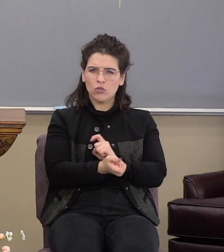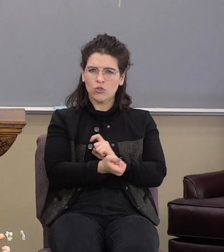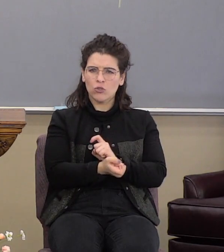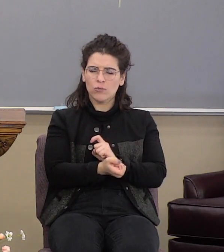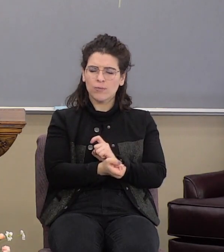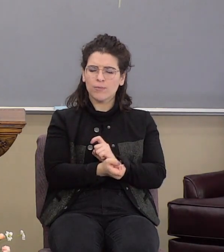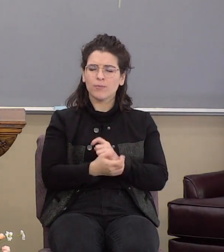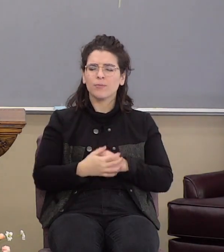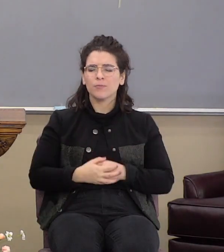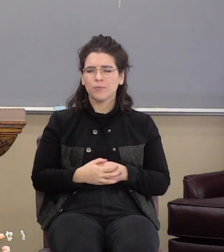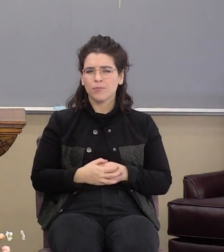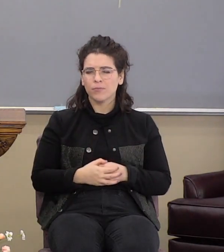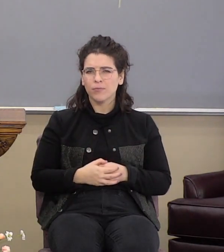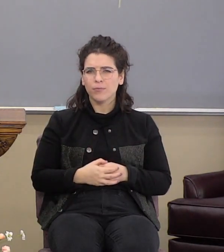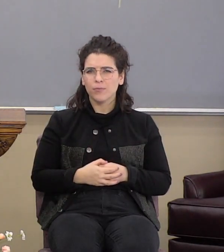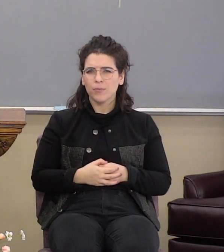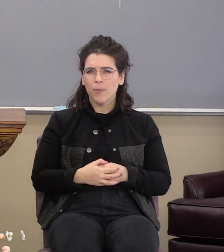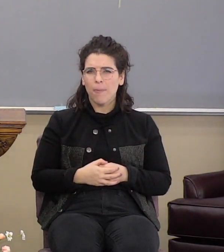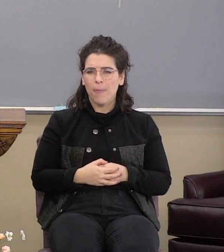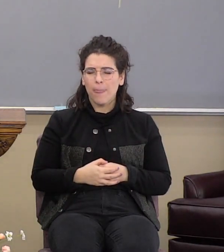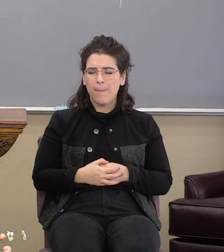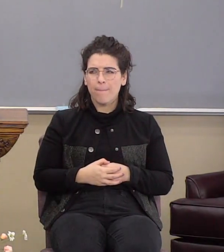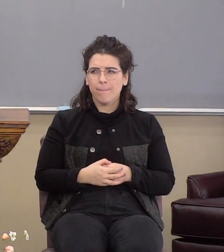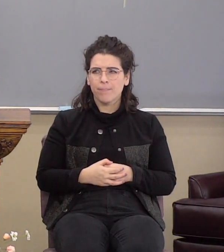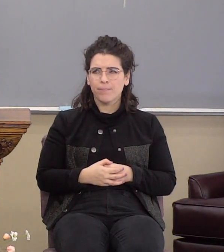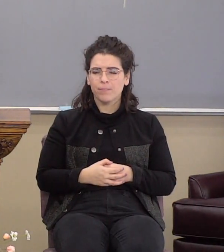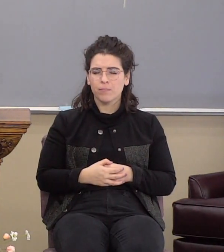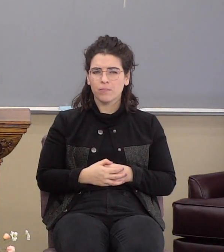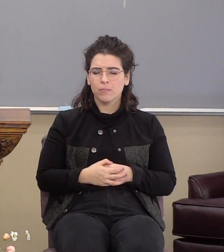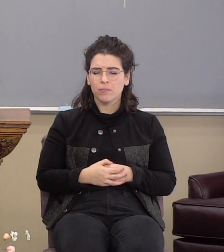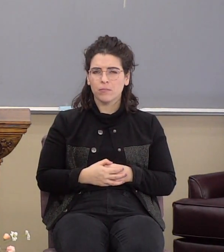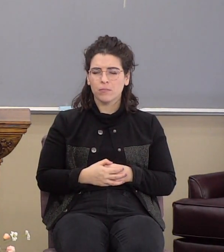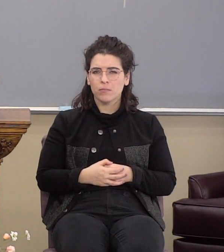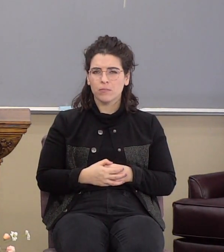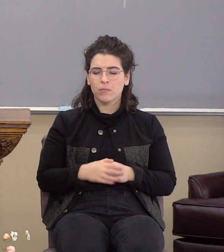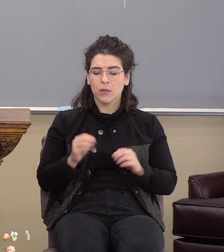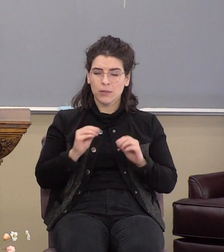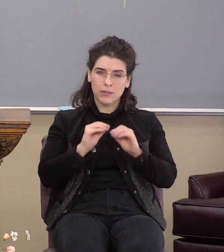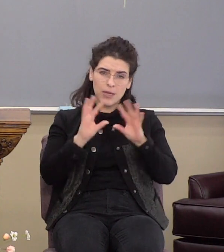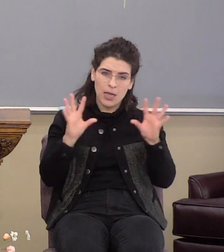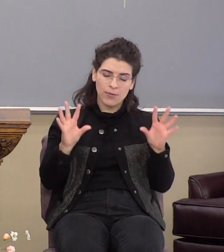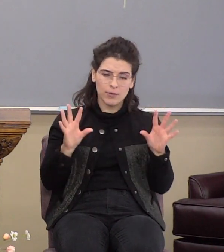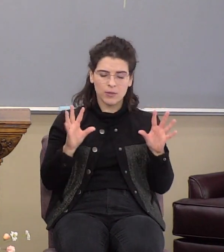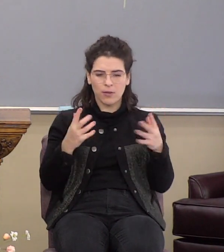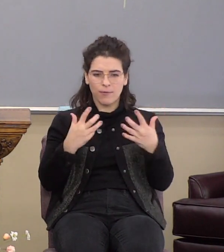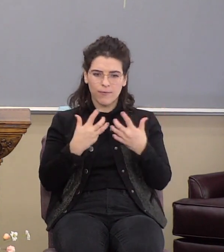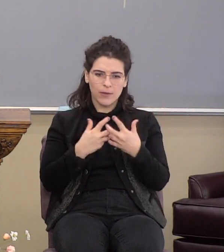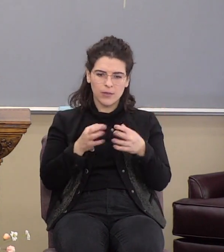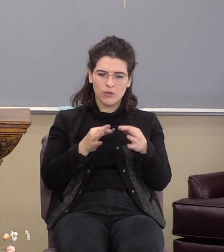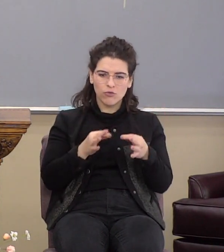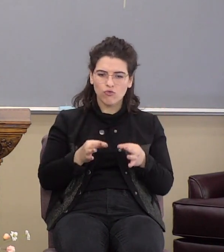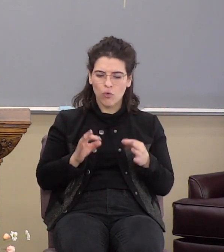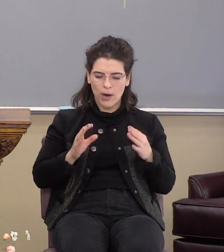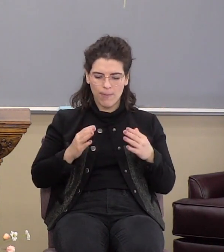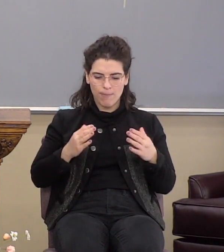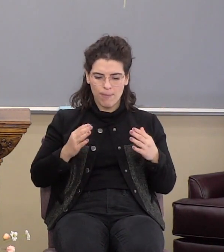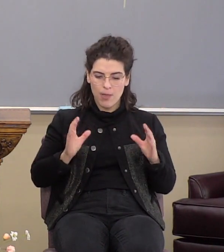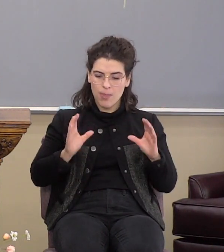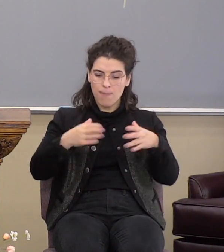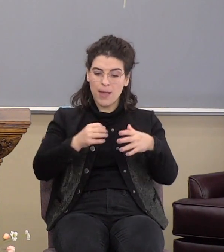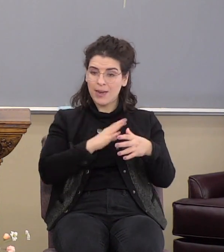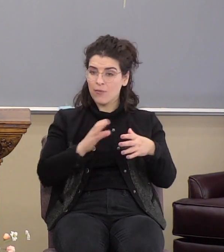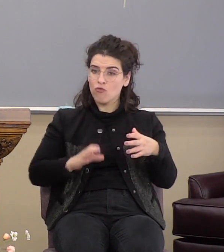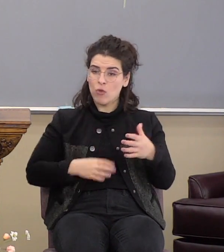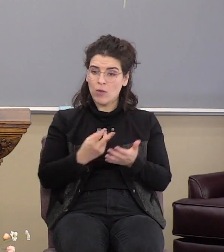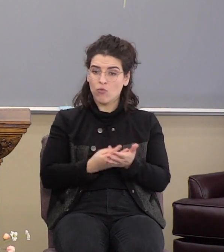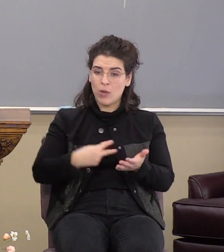So it's obviously more than fitting to describe this resurrection that the body of Christ is going to experience as a